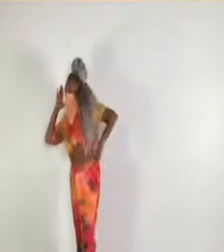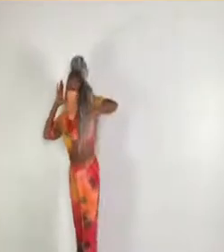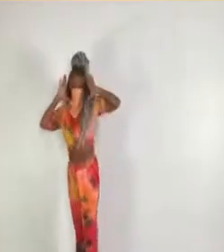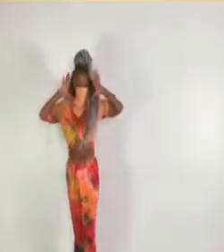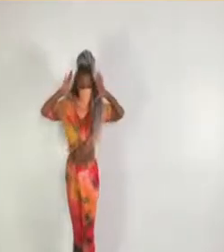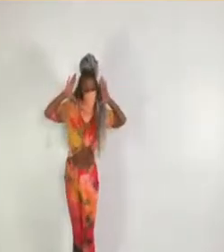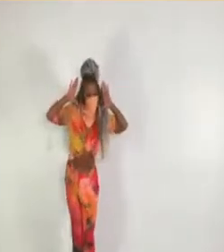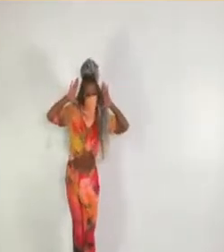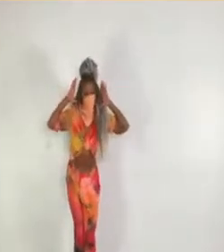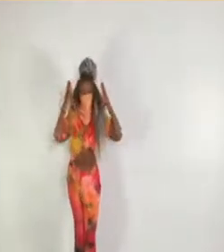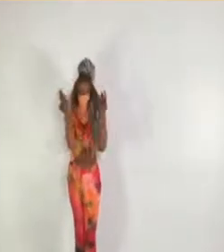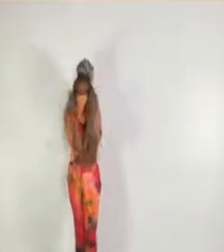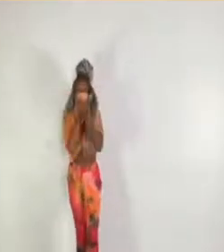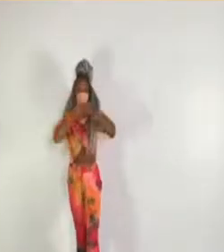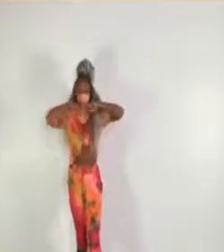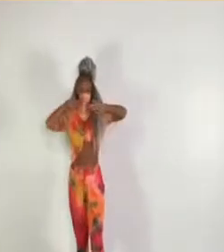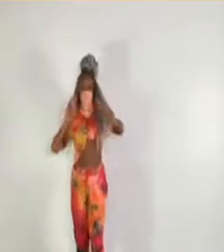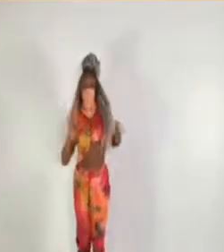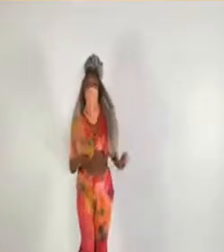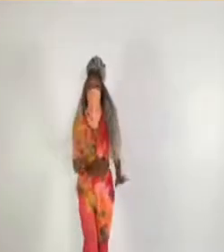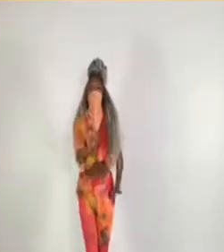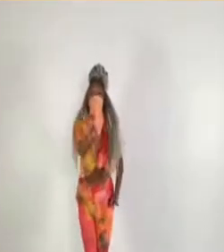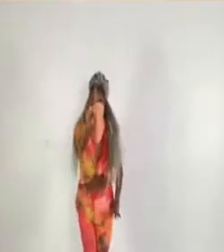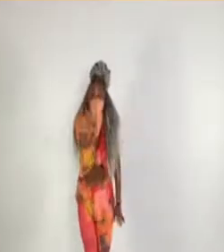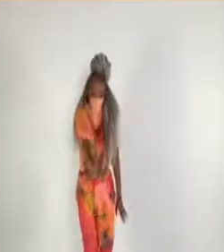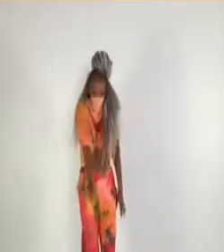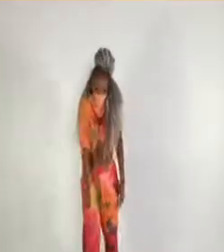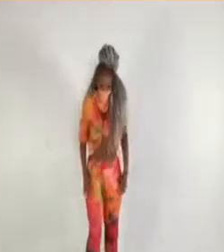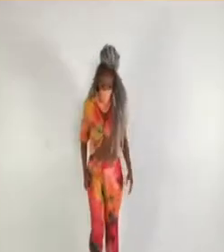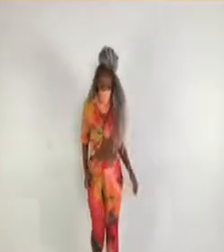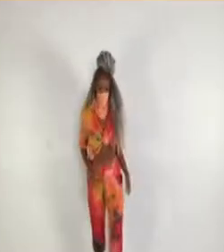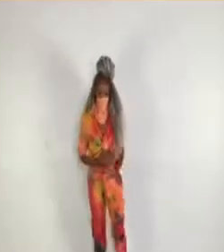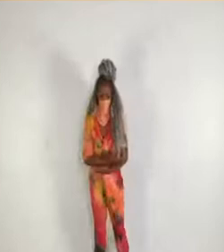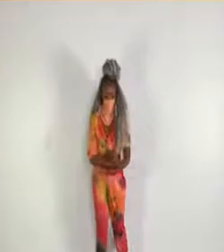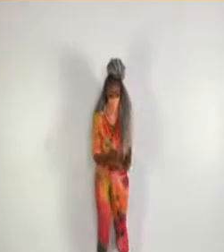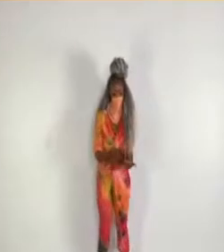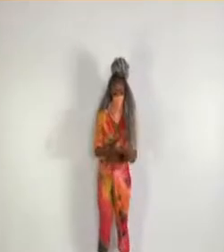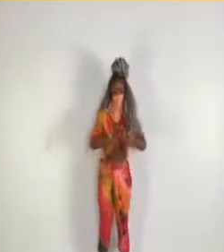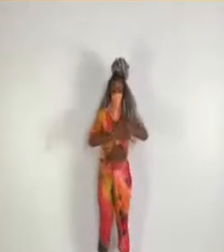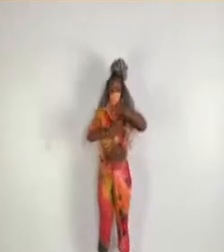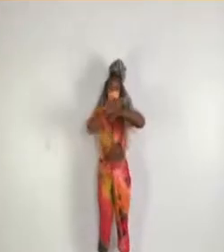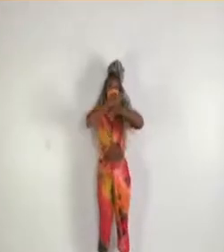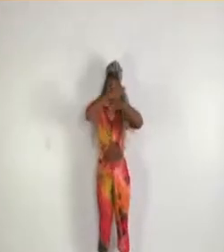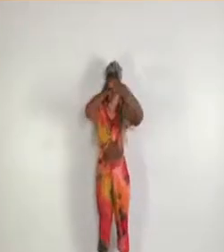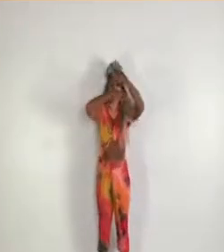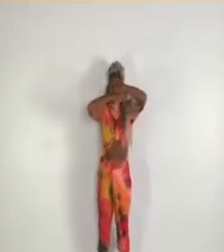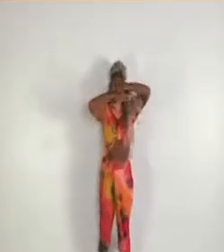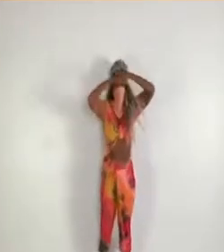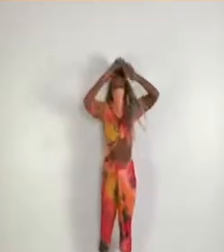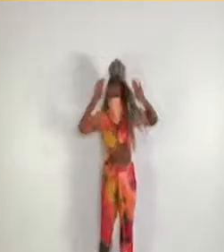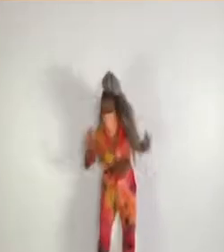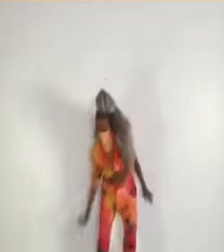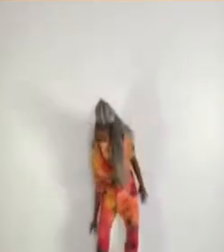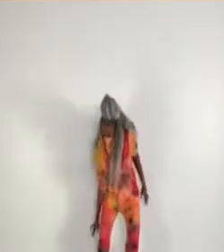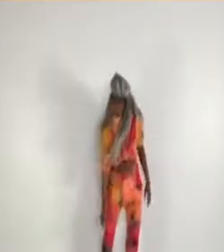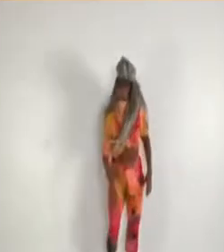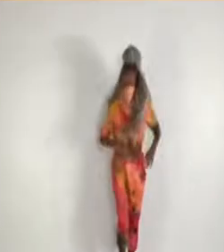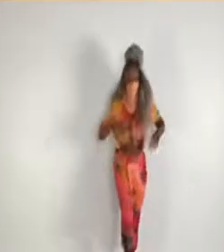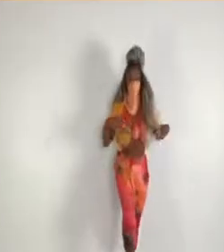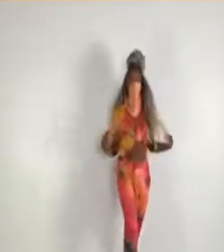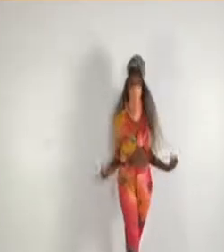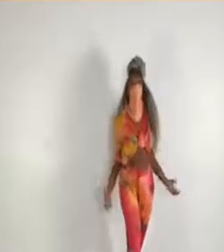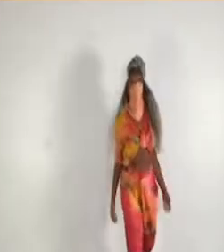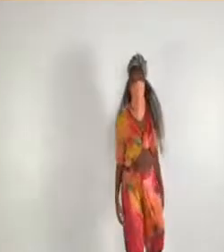I listen to every word of her song. She volunteered to be the first to build the president's wall. She never fell from grace. It